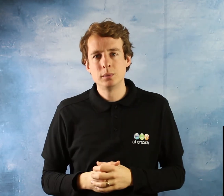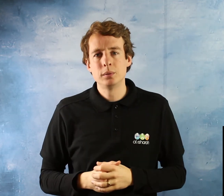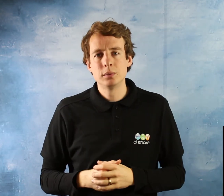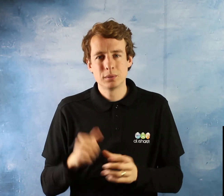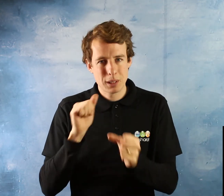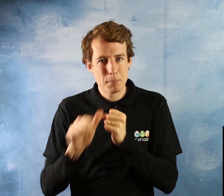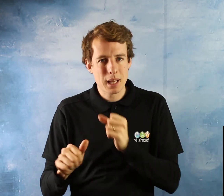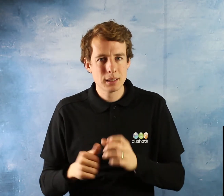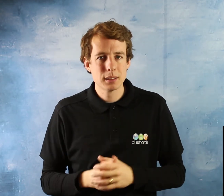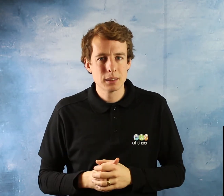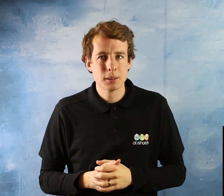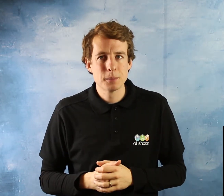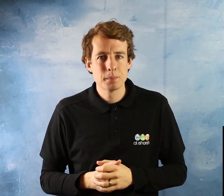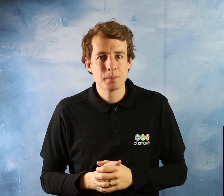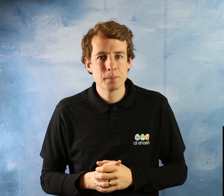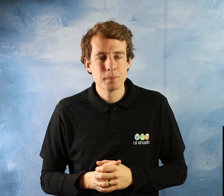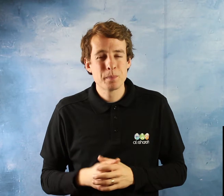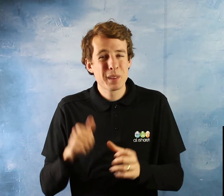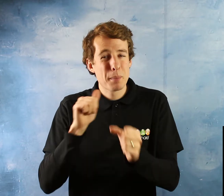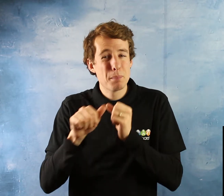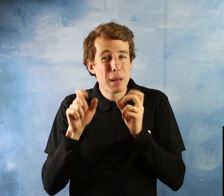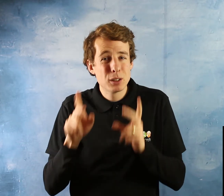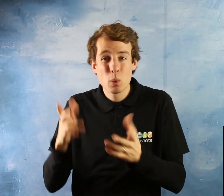at-tawadu, to be humble.